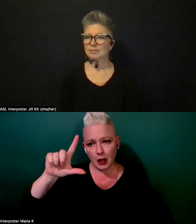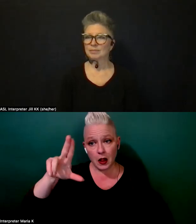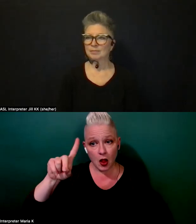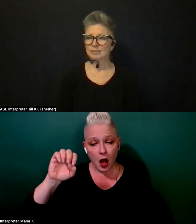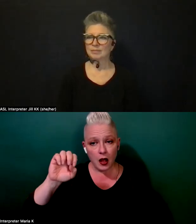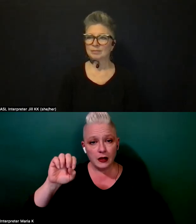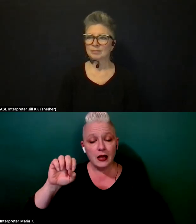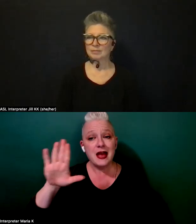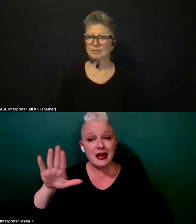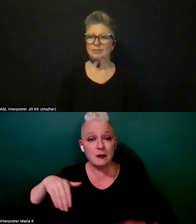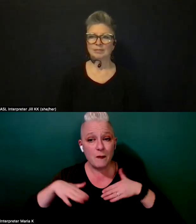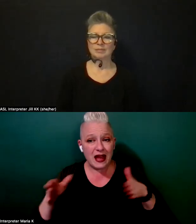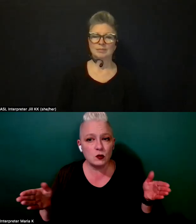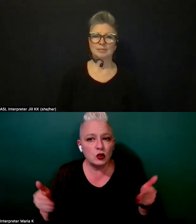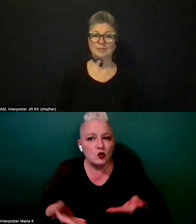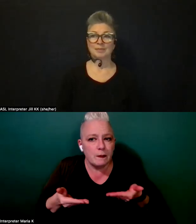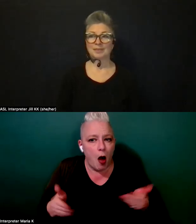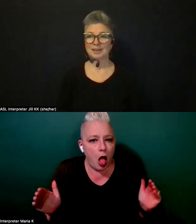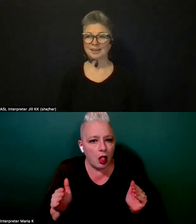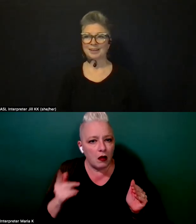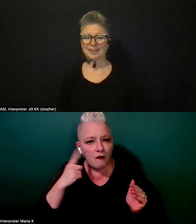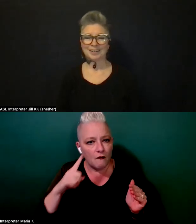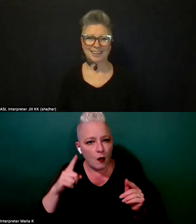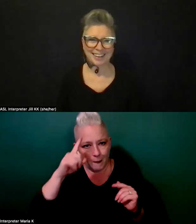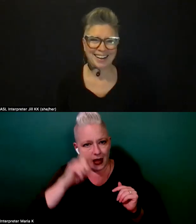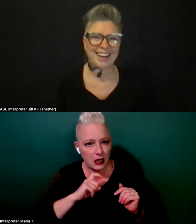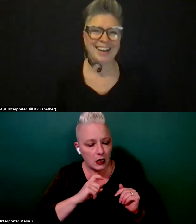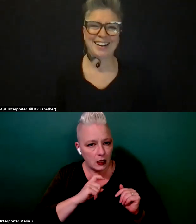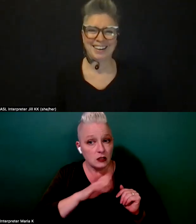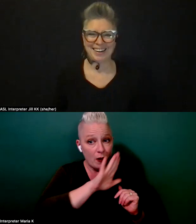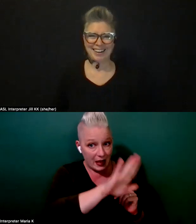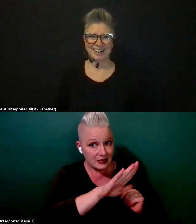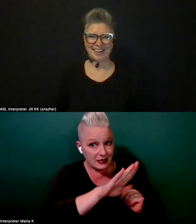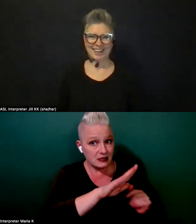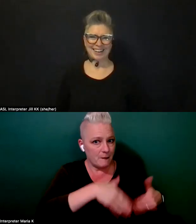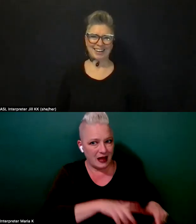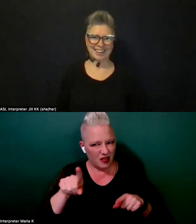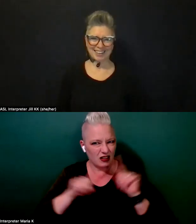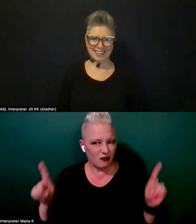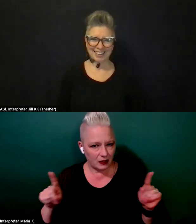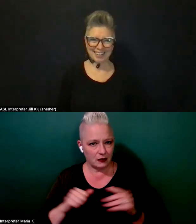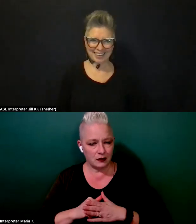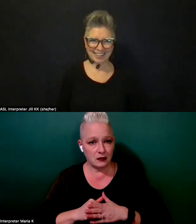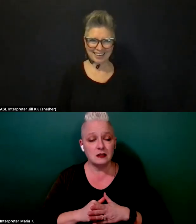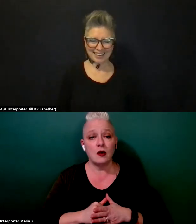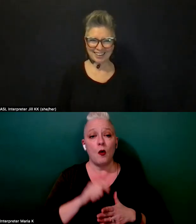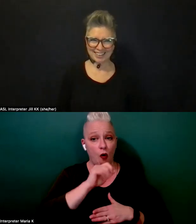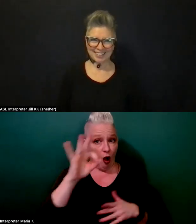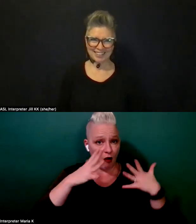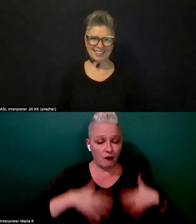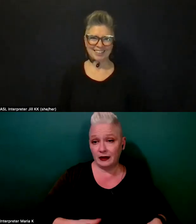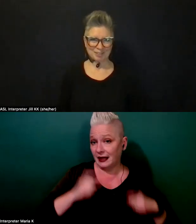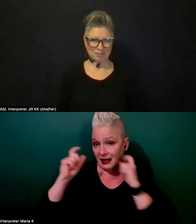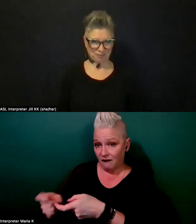small to fit the mannequin. So the mannequin pants are different than his pants. So then when we took the clothes off the mannequin and gave him